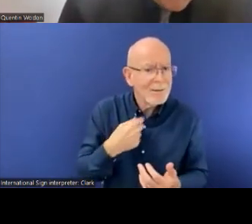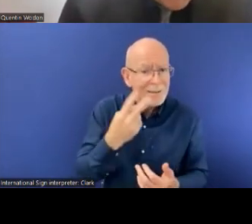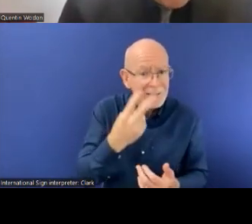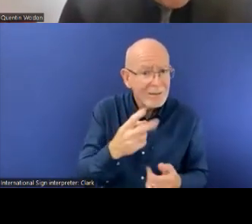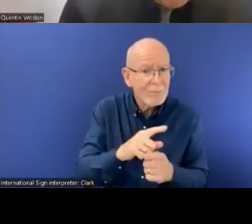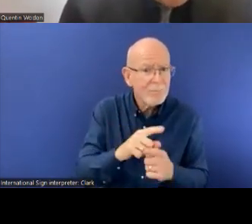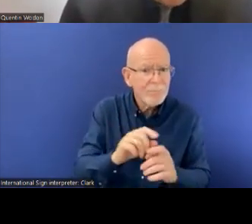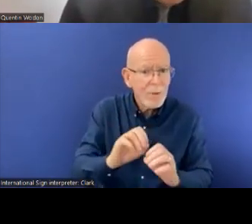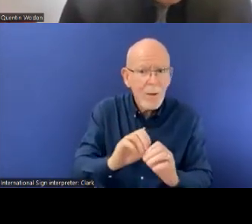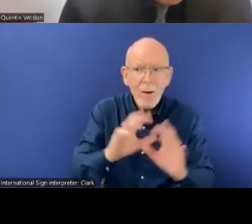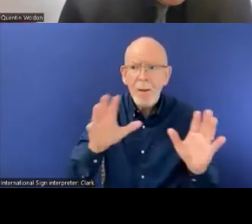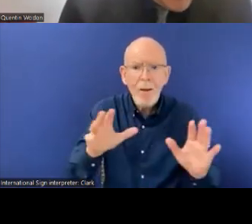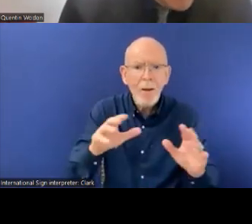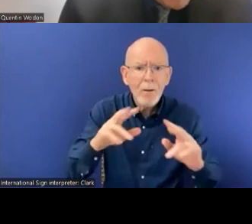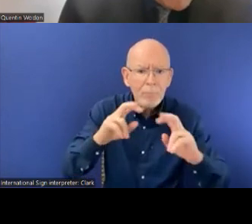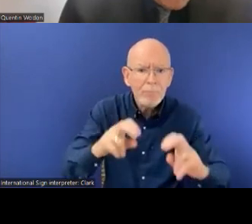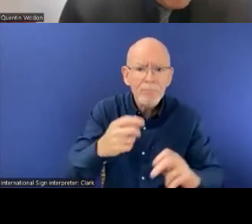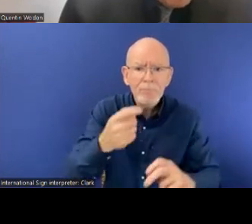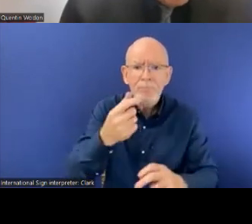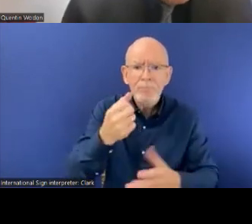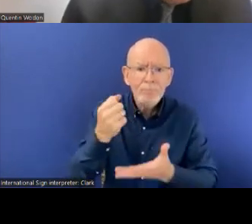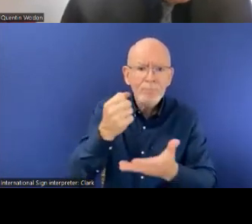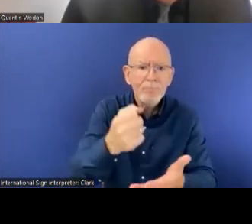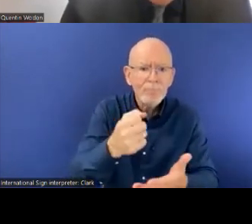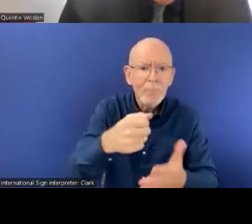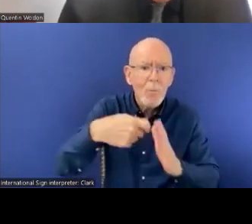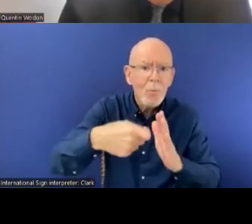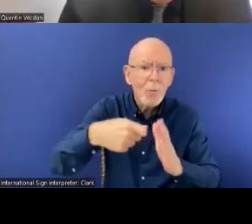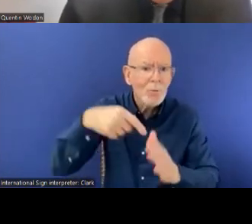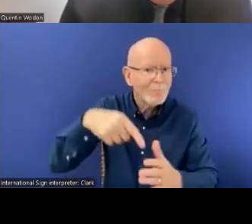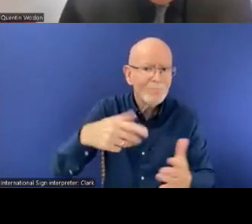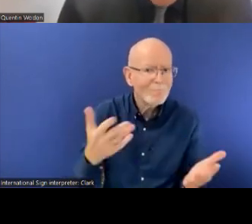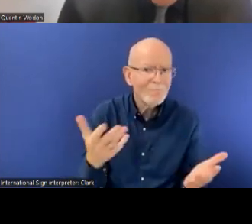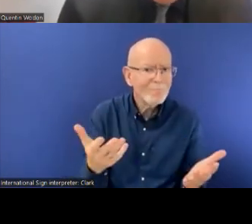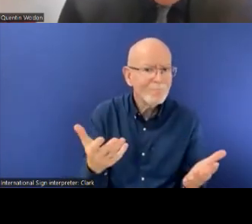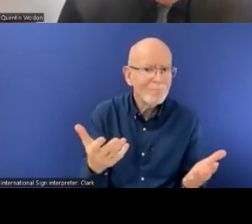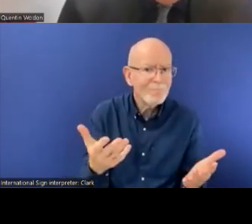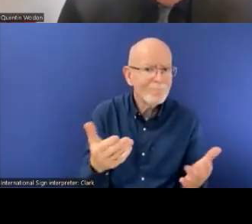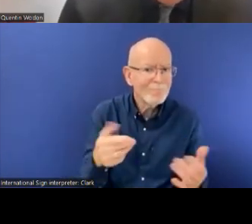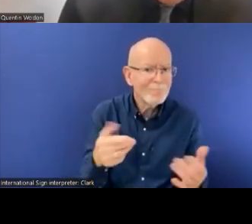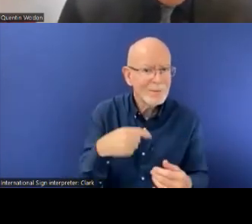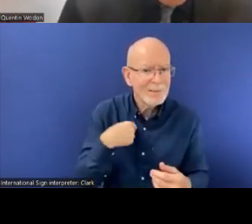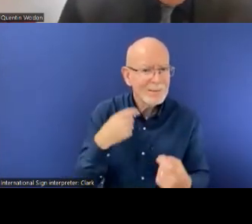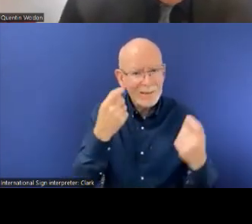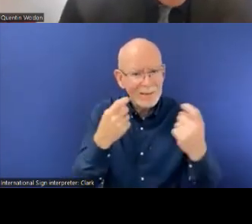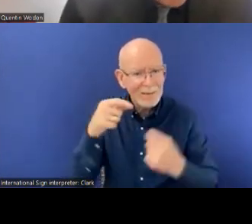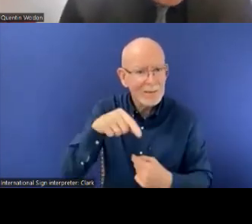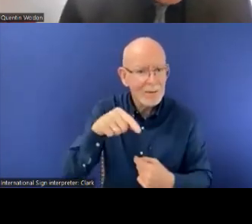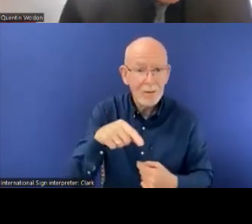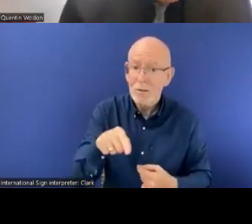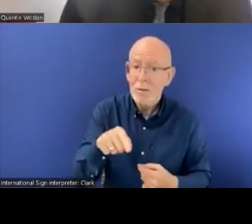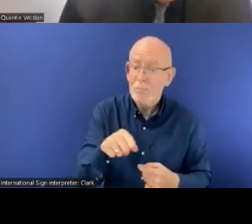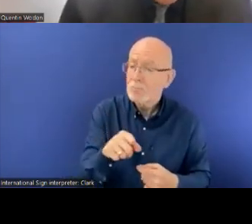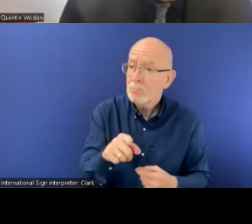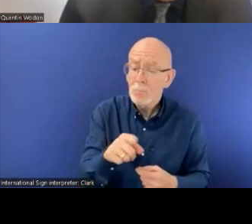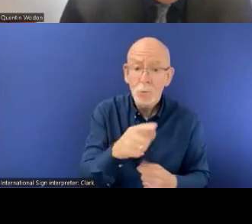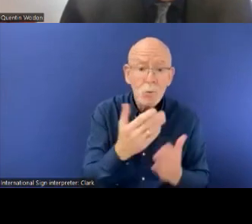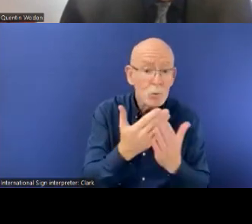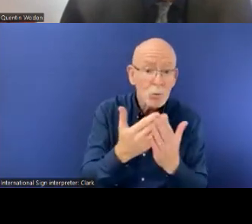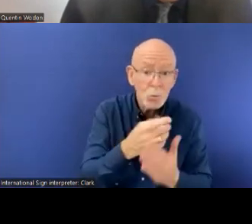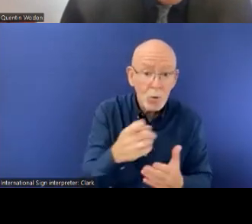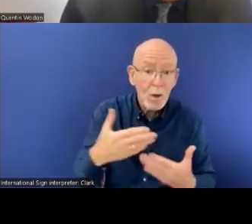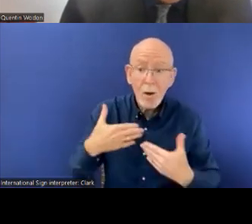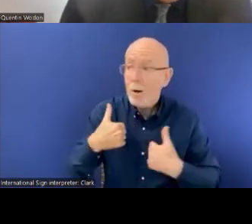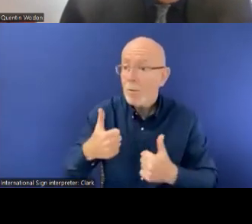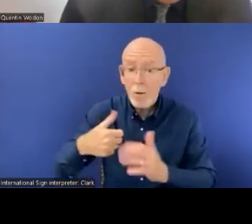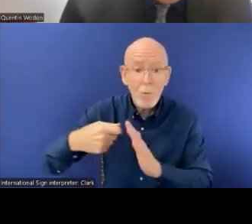The benefits of implementing these techniques that are actually well known and affordable can be very large. So I would